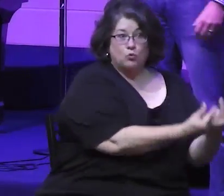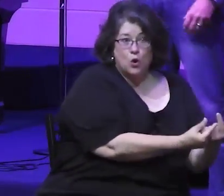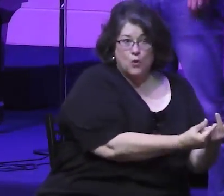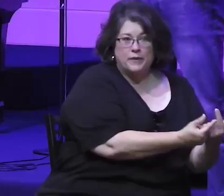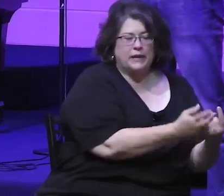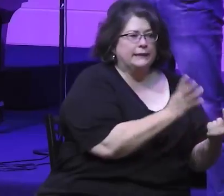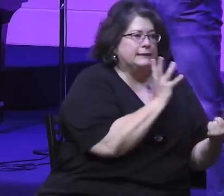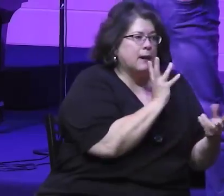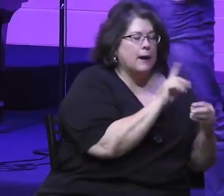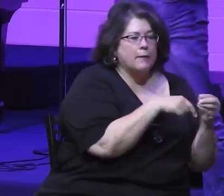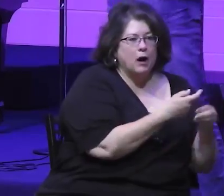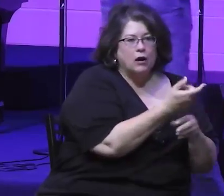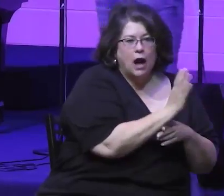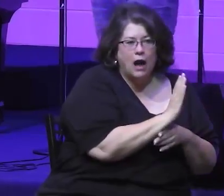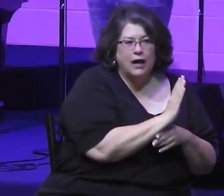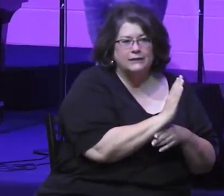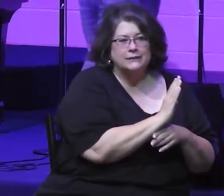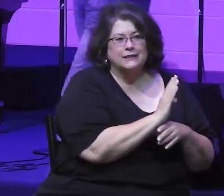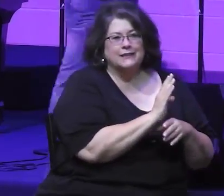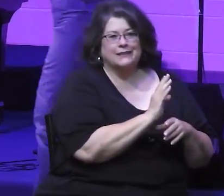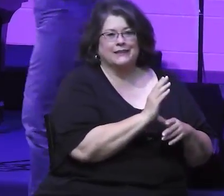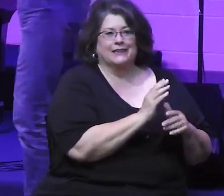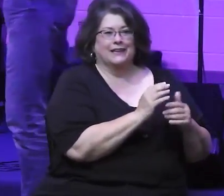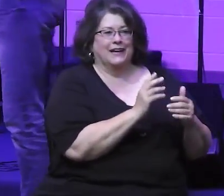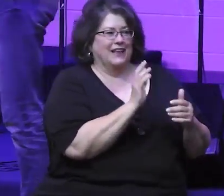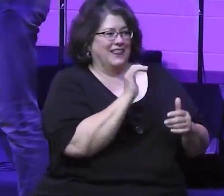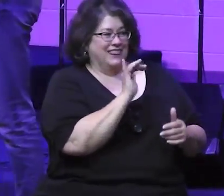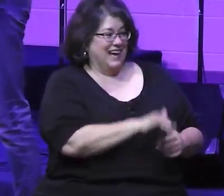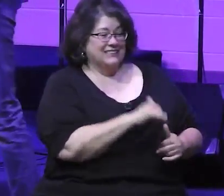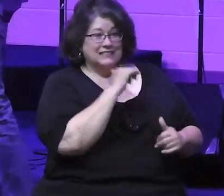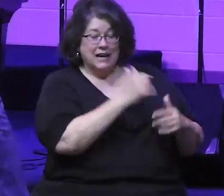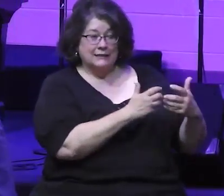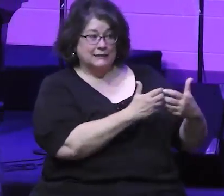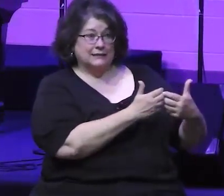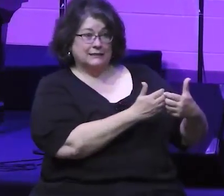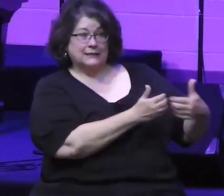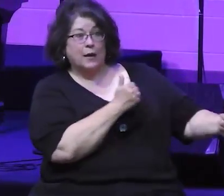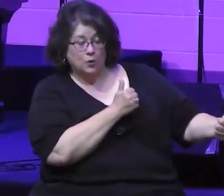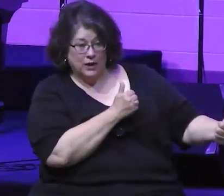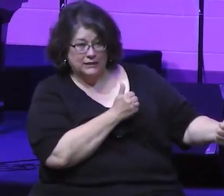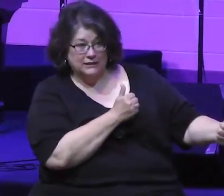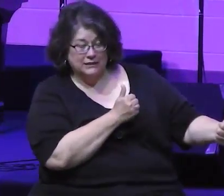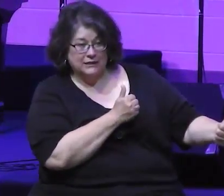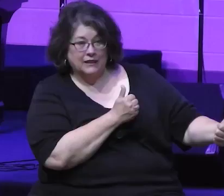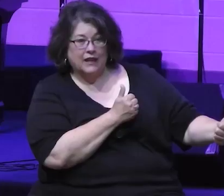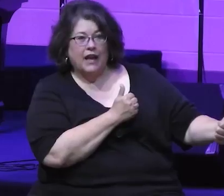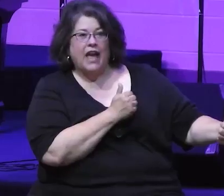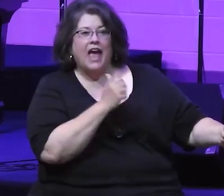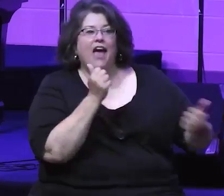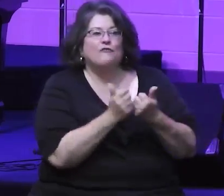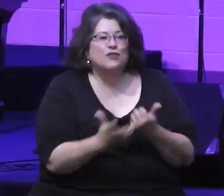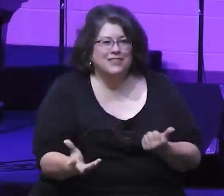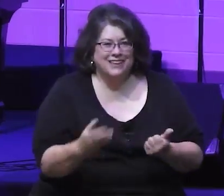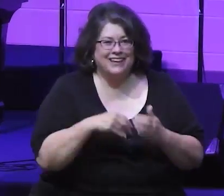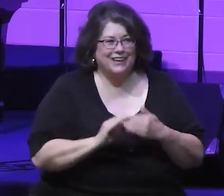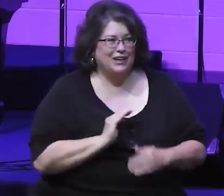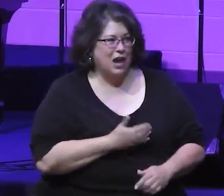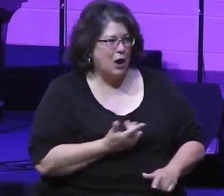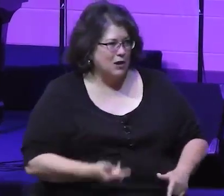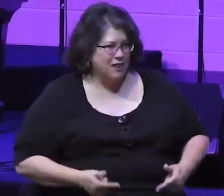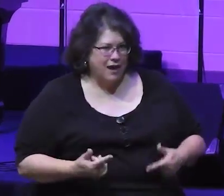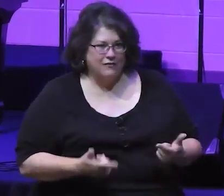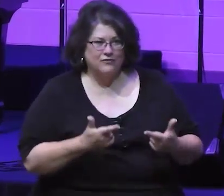to and locate my spiritual life if I'm a follower of Christ. The whole of one's life is one's spiritual life, and God cares